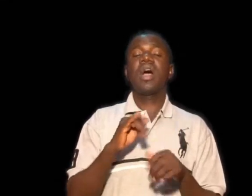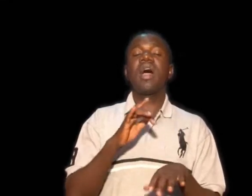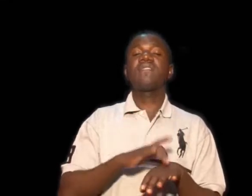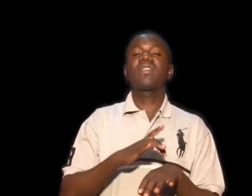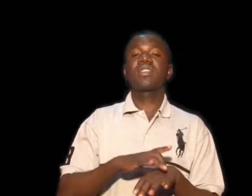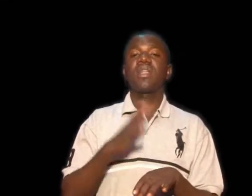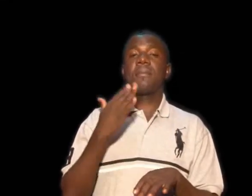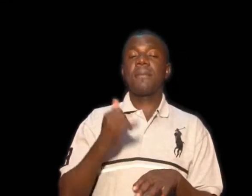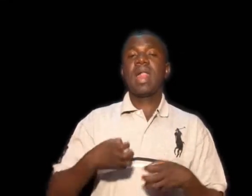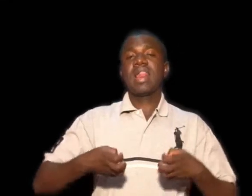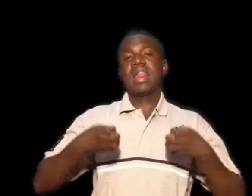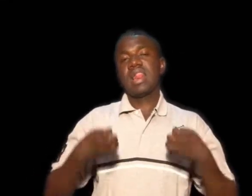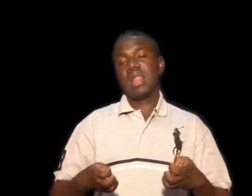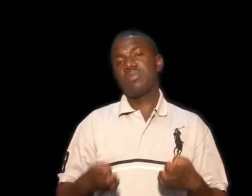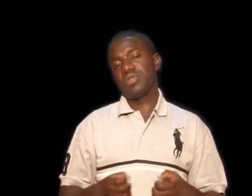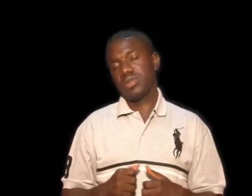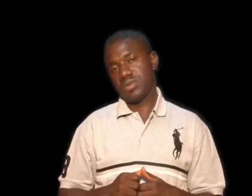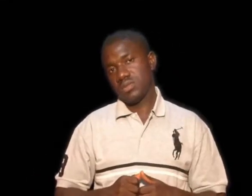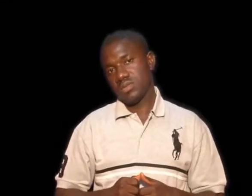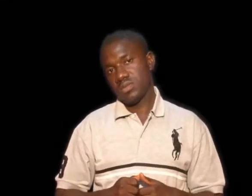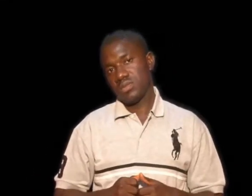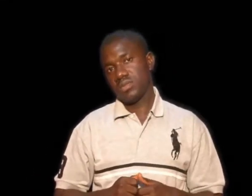disease, in bracket, leprosy.